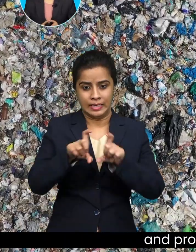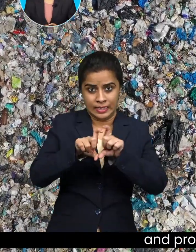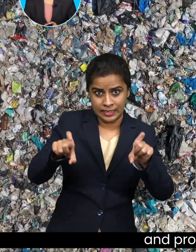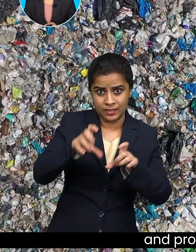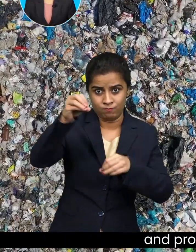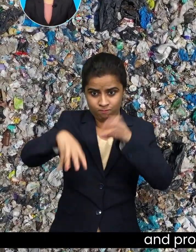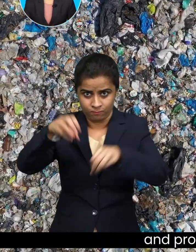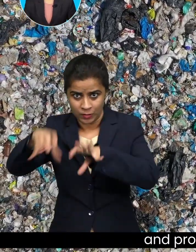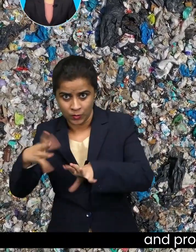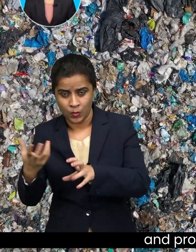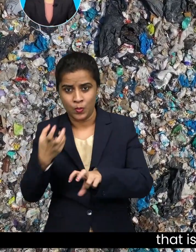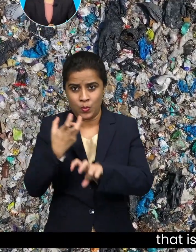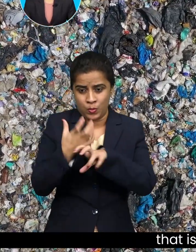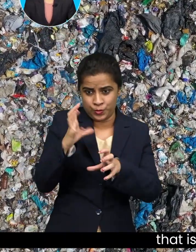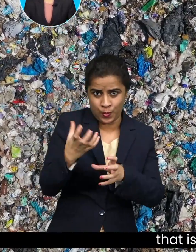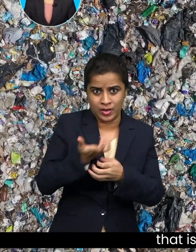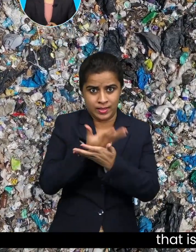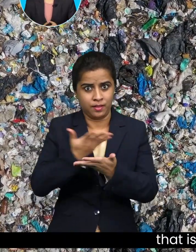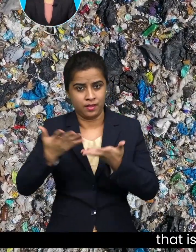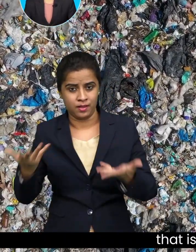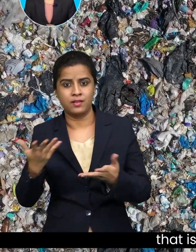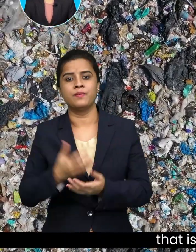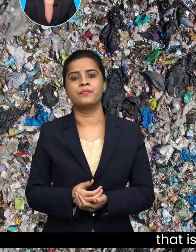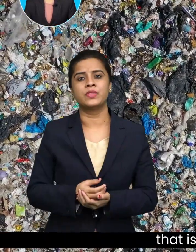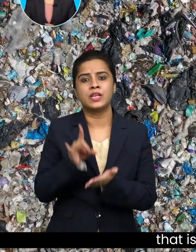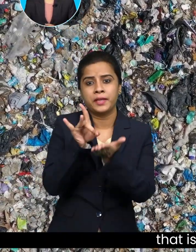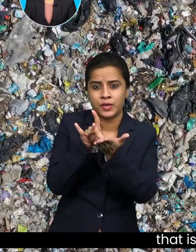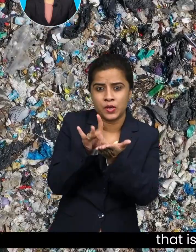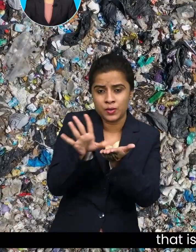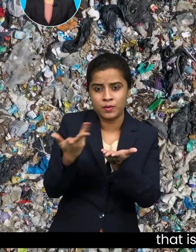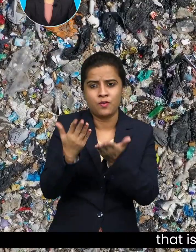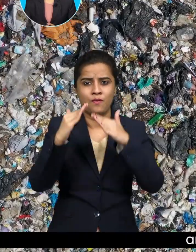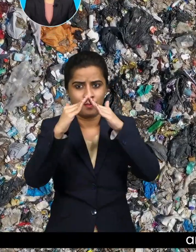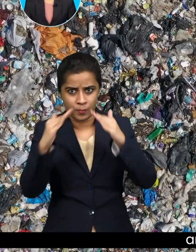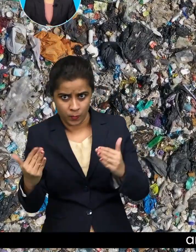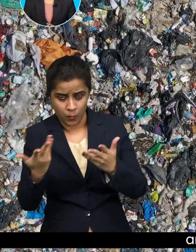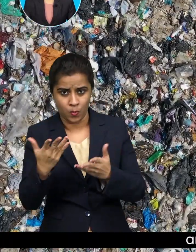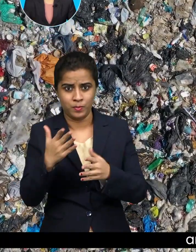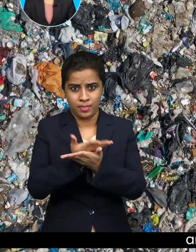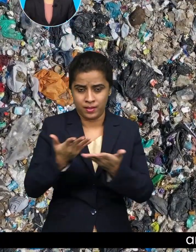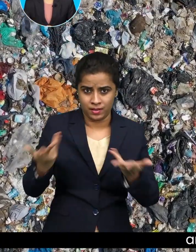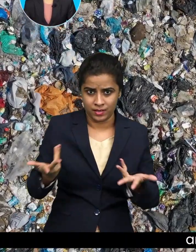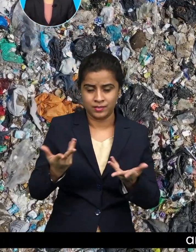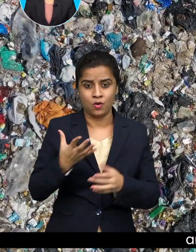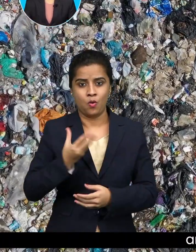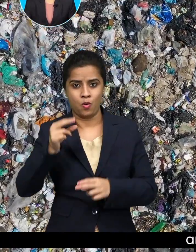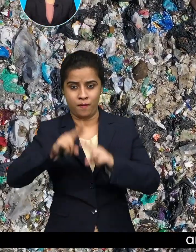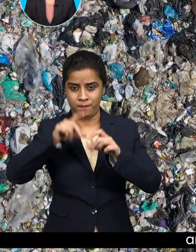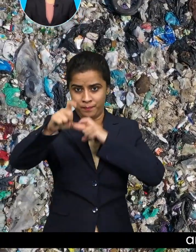of solid material that is discarded from household and industrial